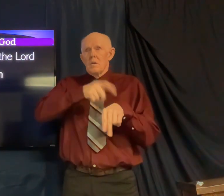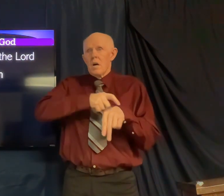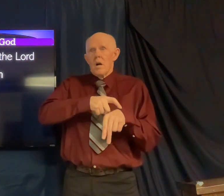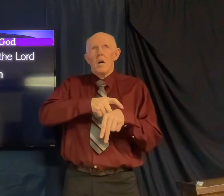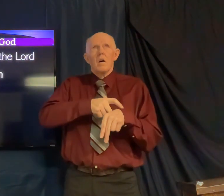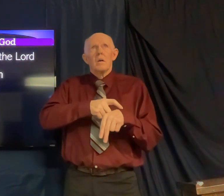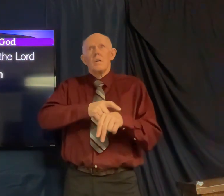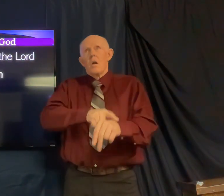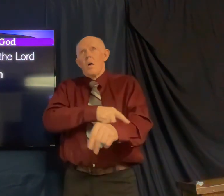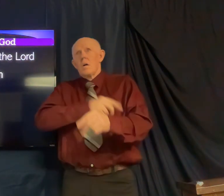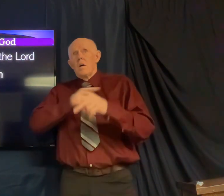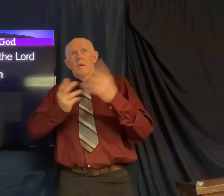Short term,